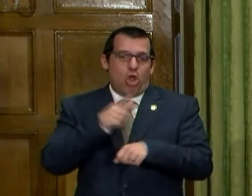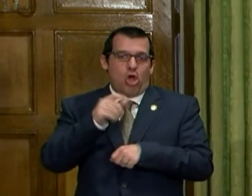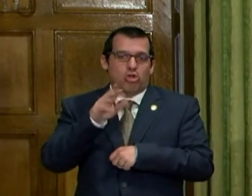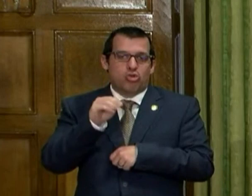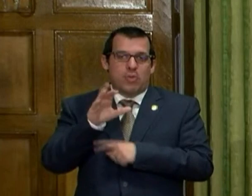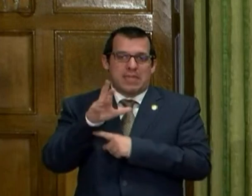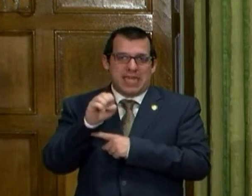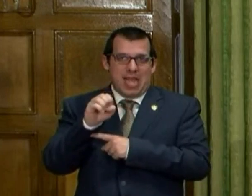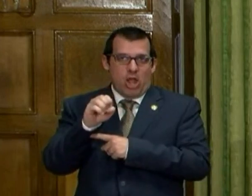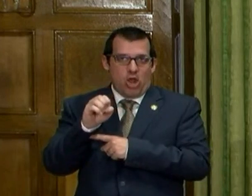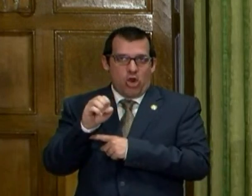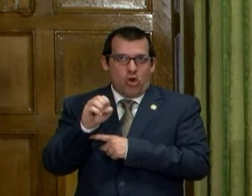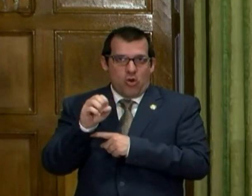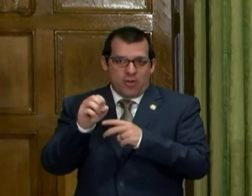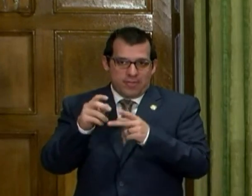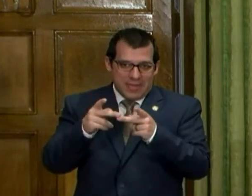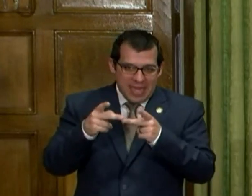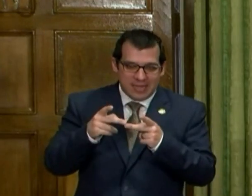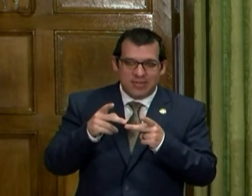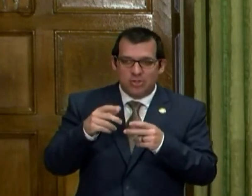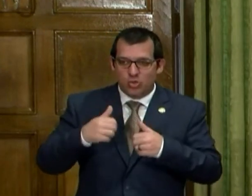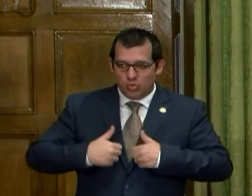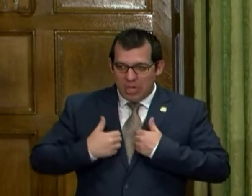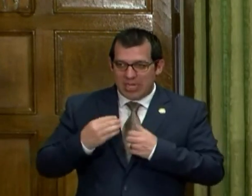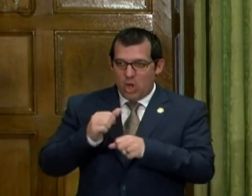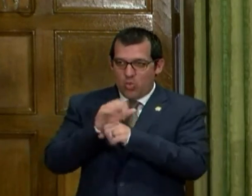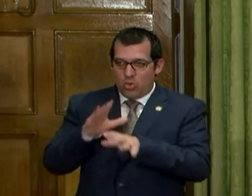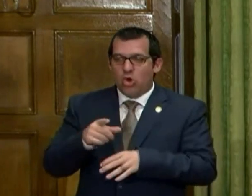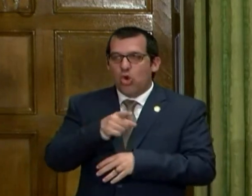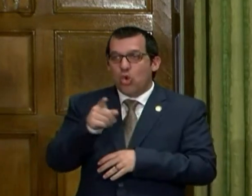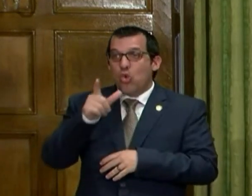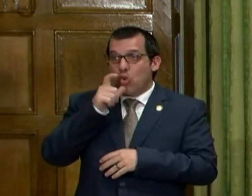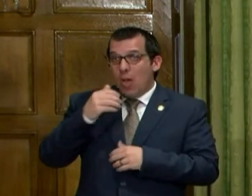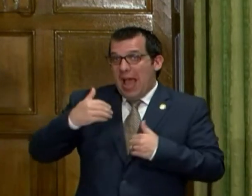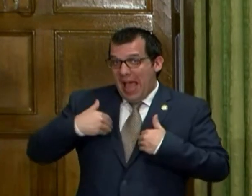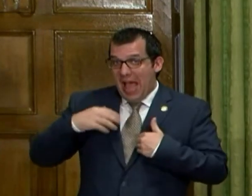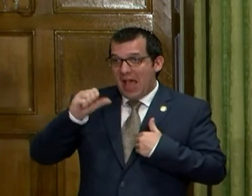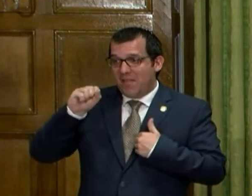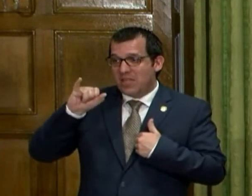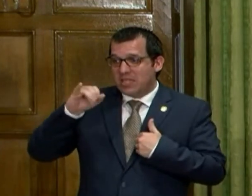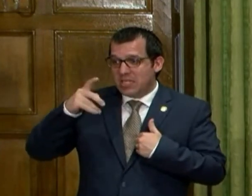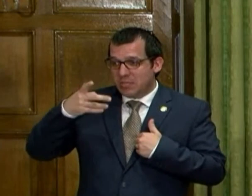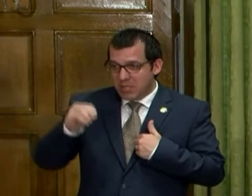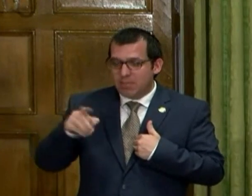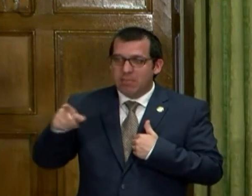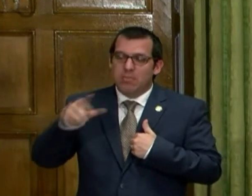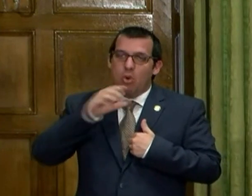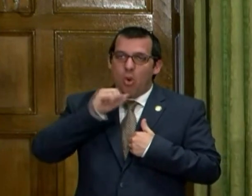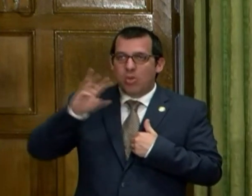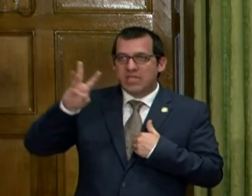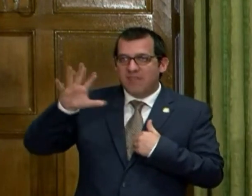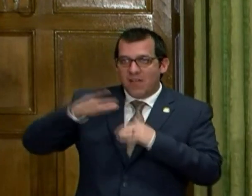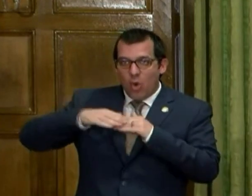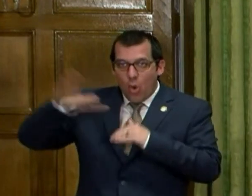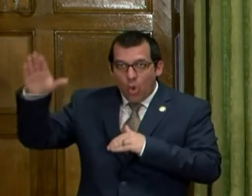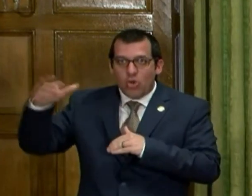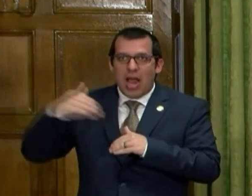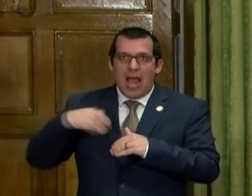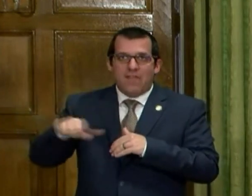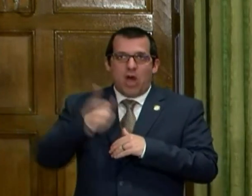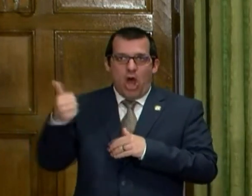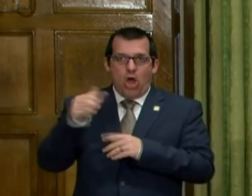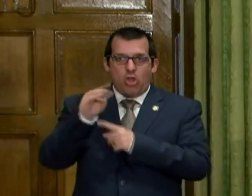facility residents and workers, and then those who are symptomatic, especially those who are age 65 and older and have underlying